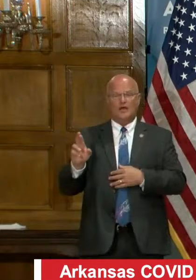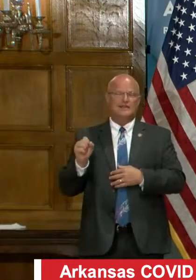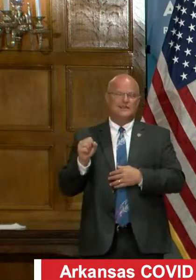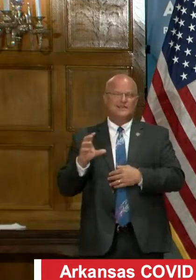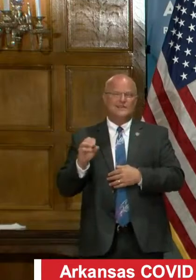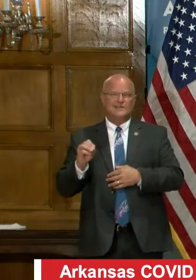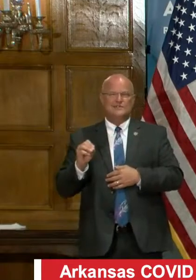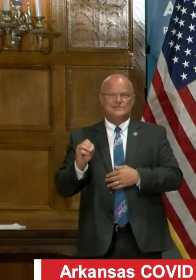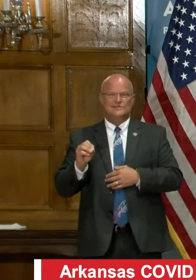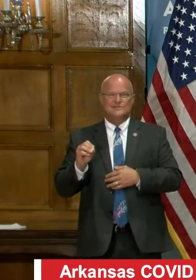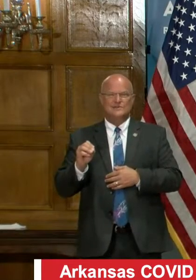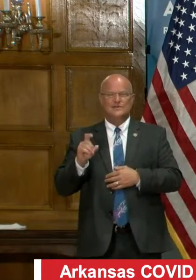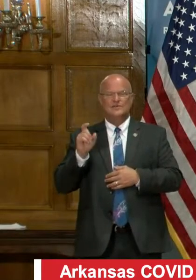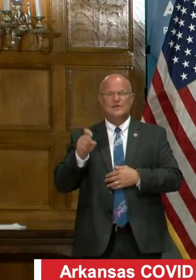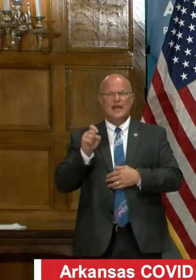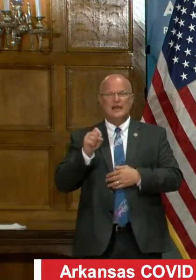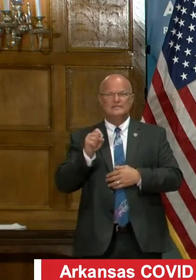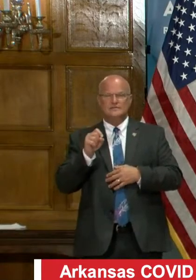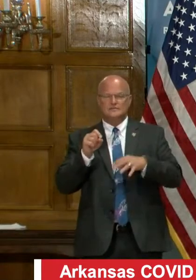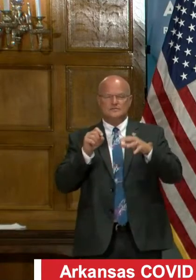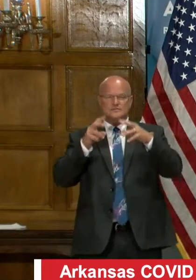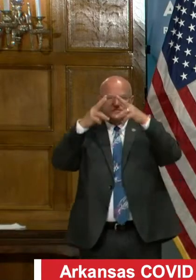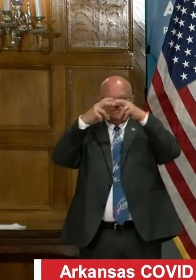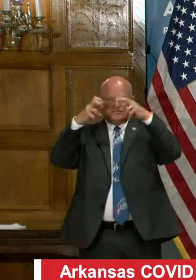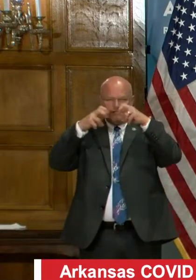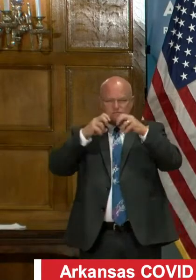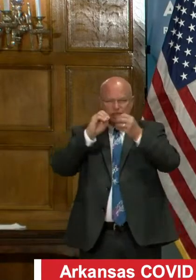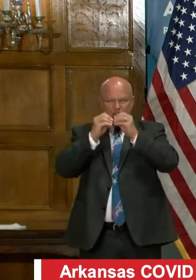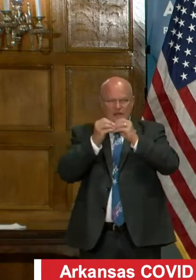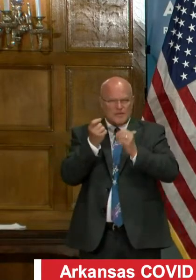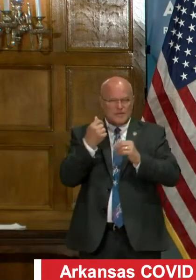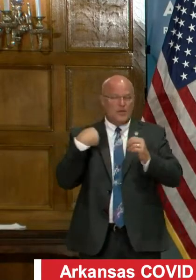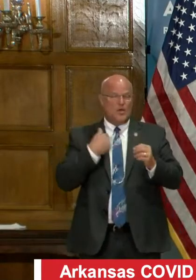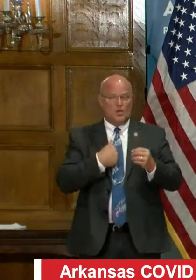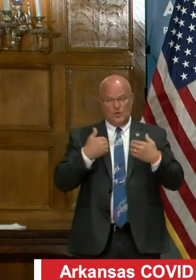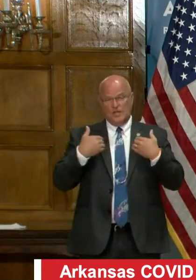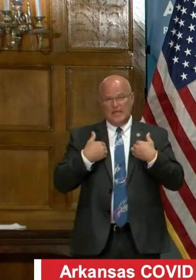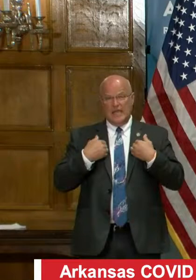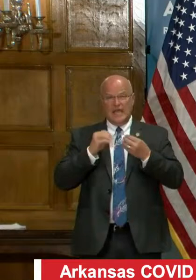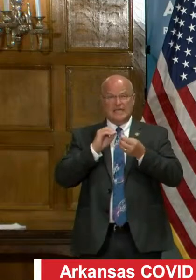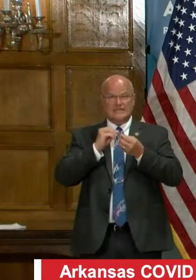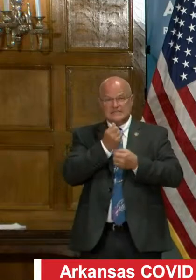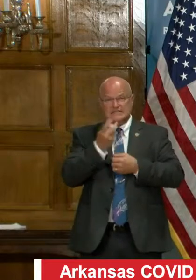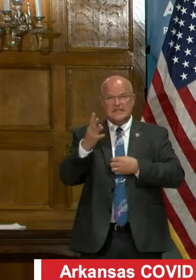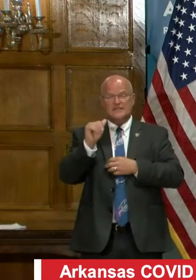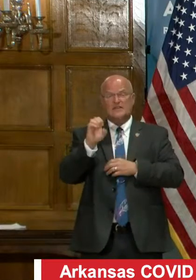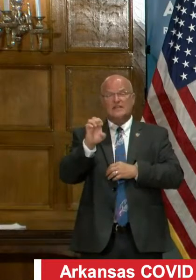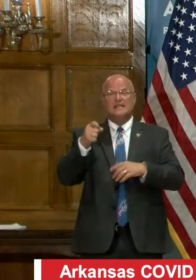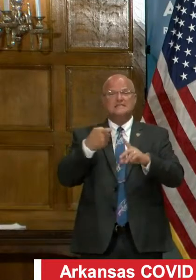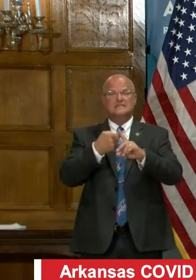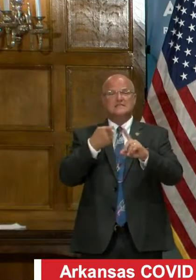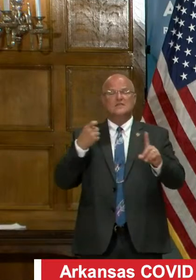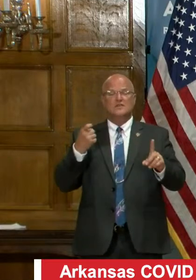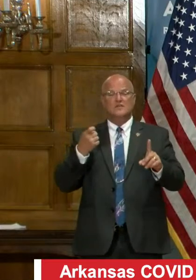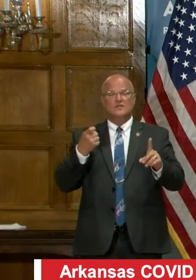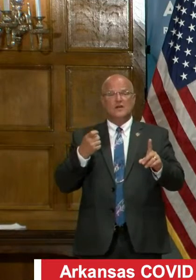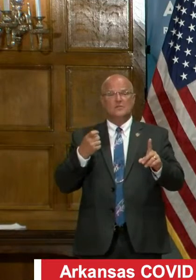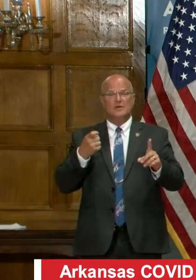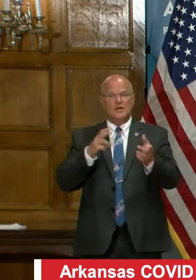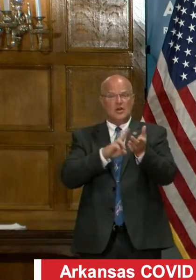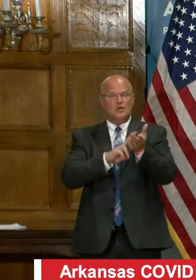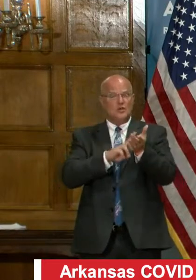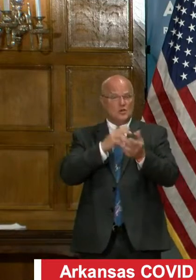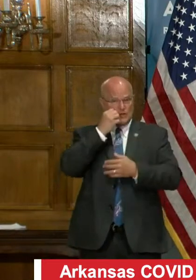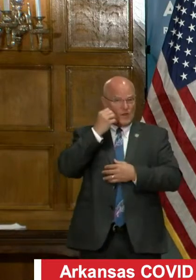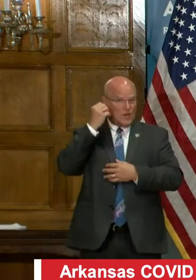So you have to kind of tease out the numbers a little bit. We did have a number of cases from a